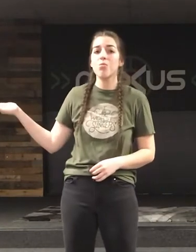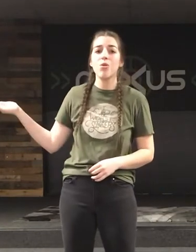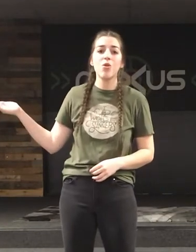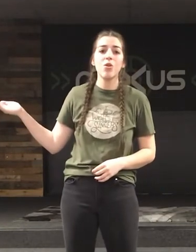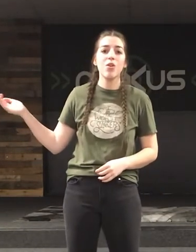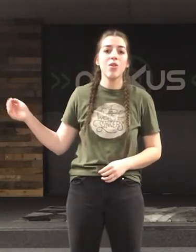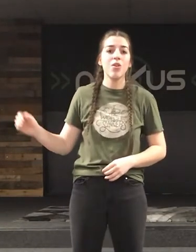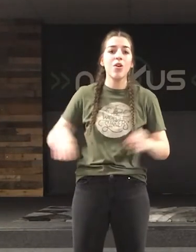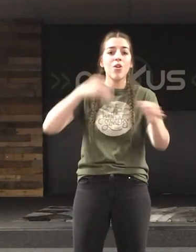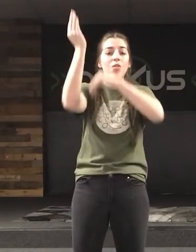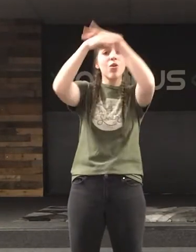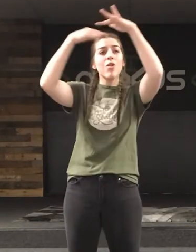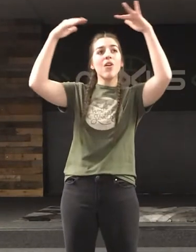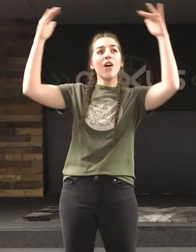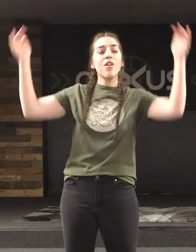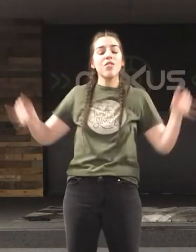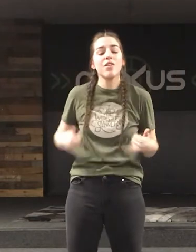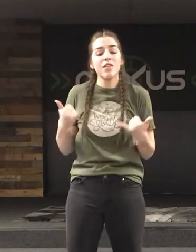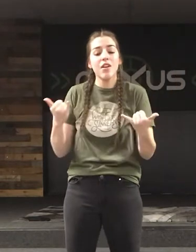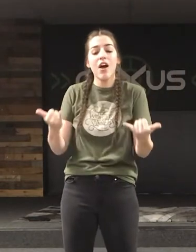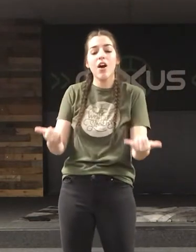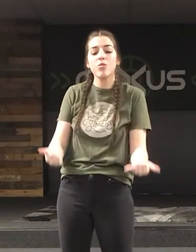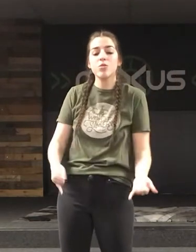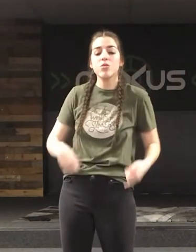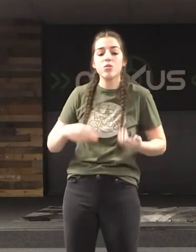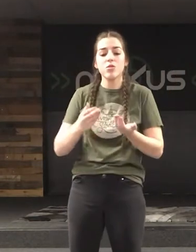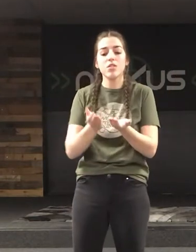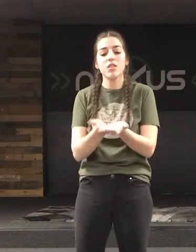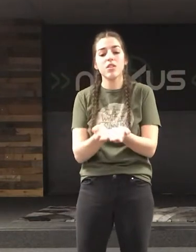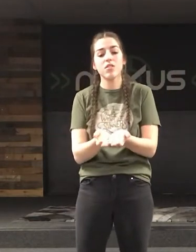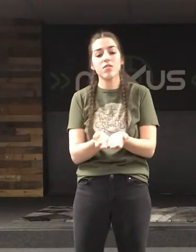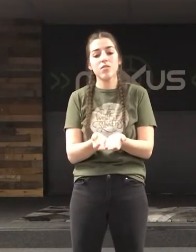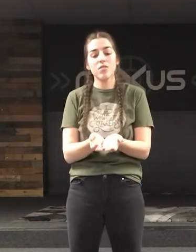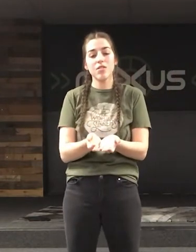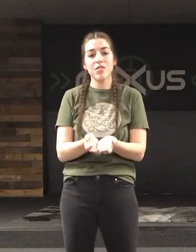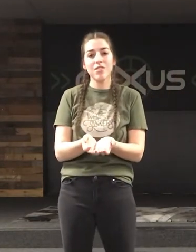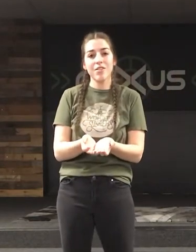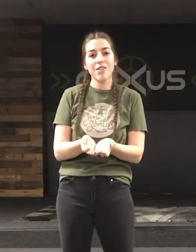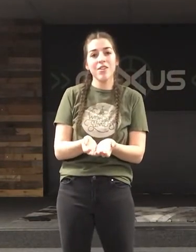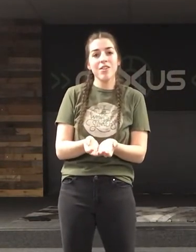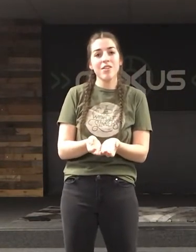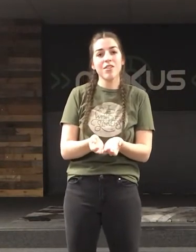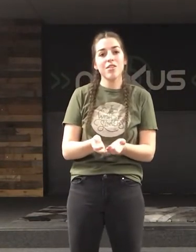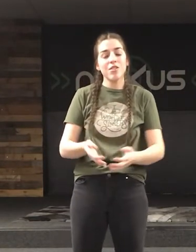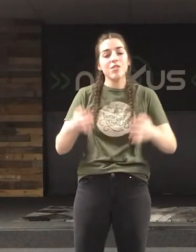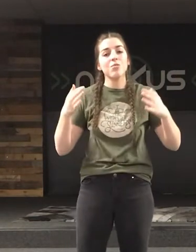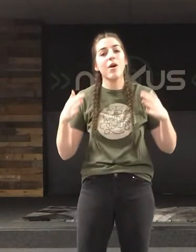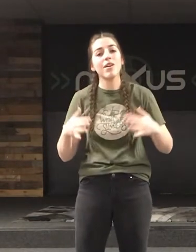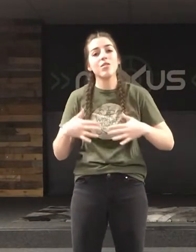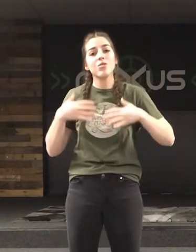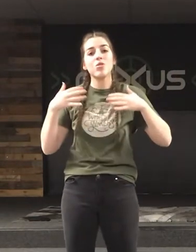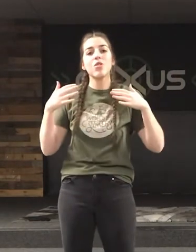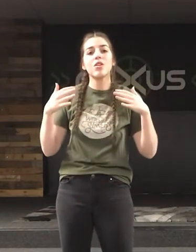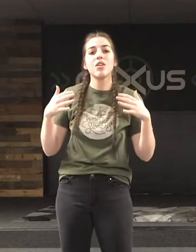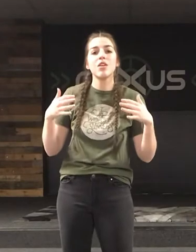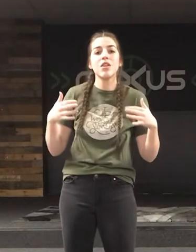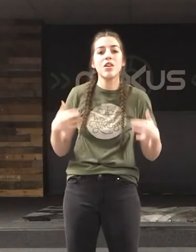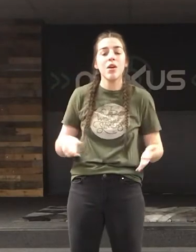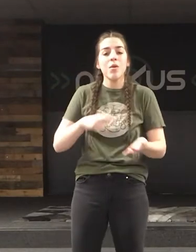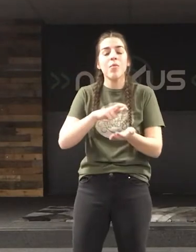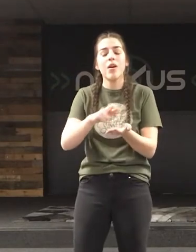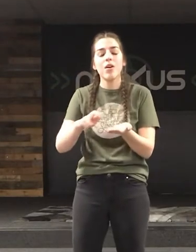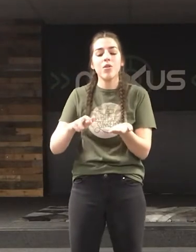no more for heaven now to give. He is my